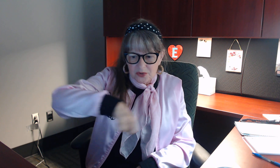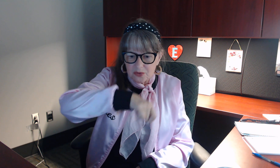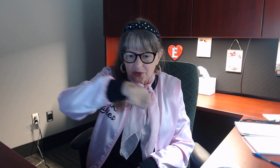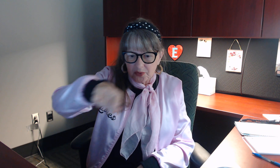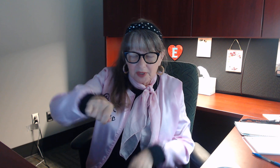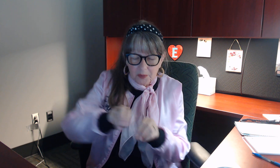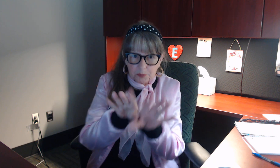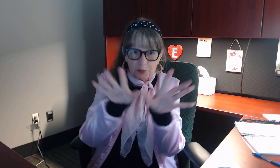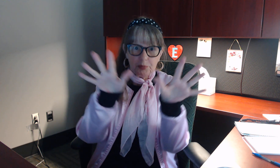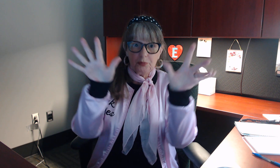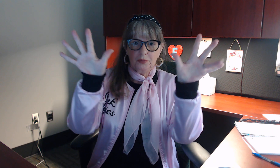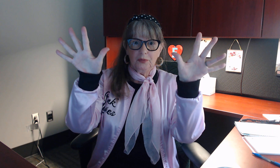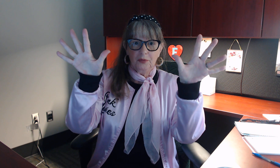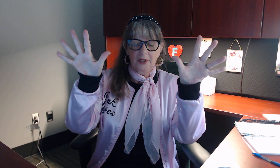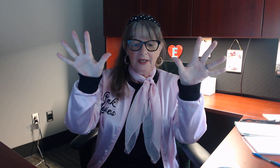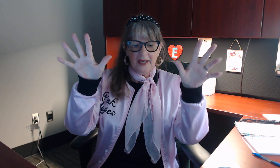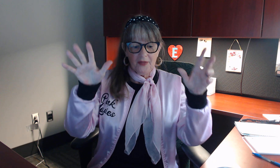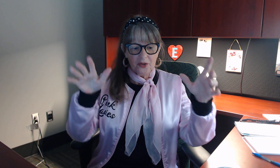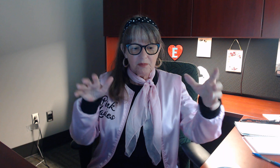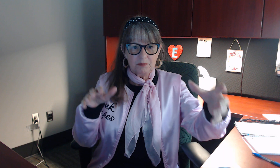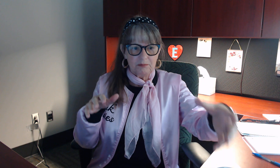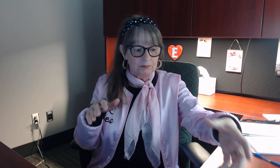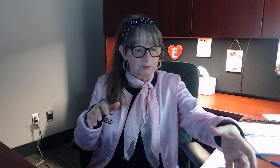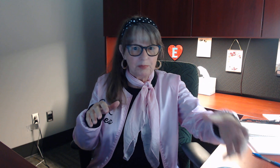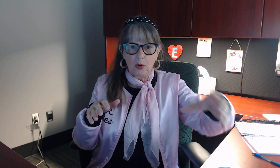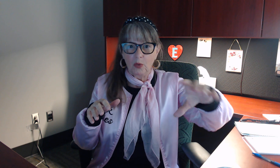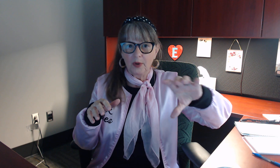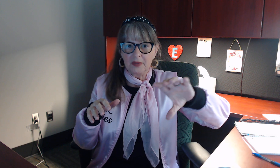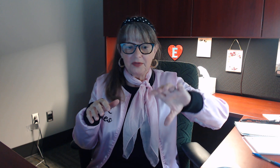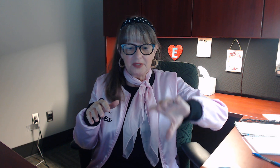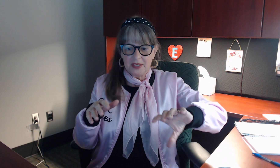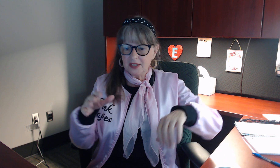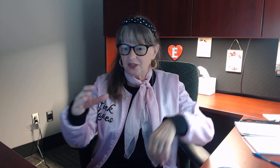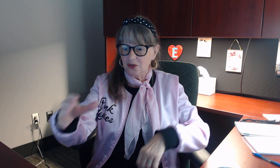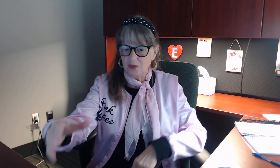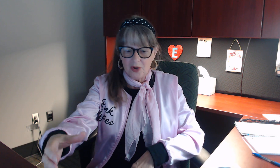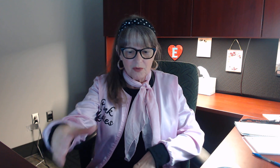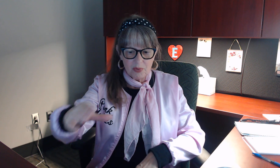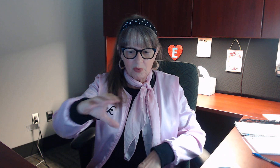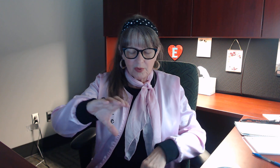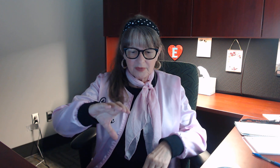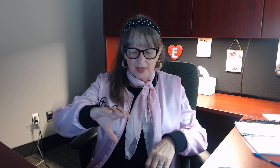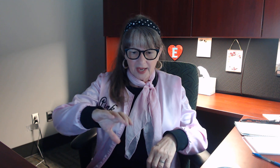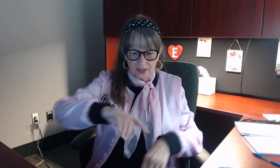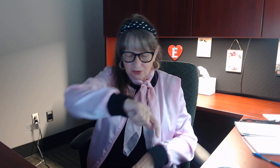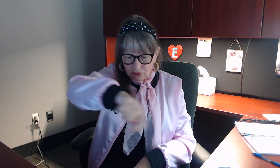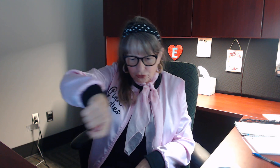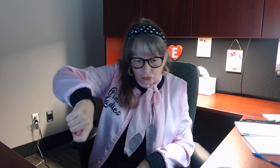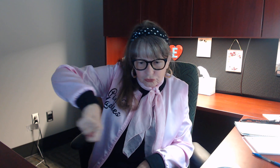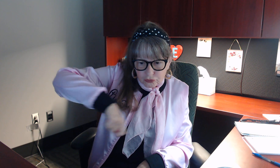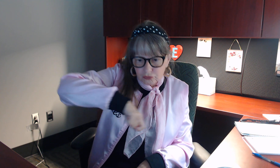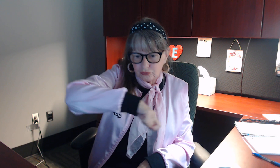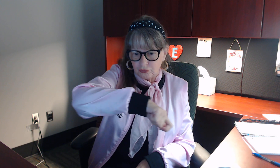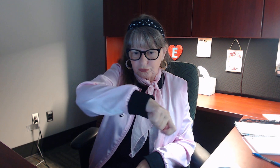stir it, and then you pour in this and you pour in that, and you